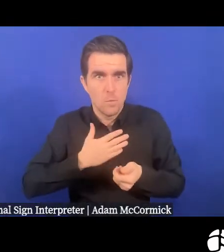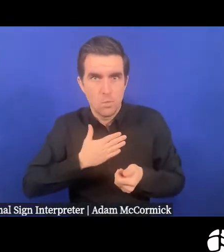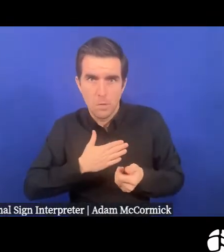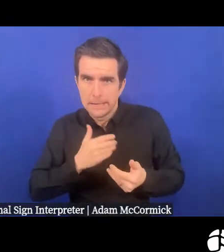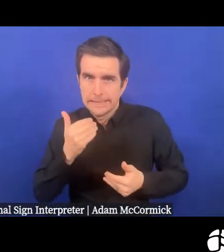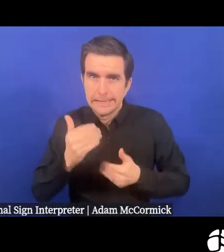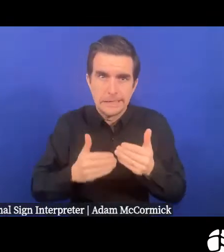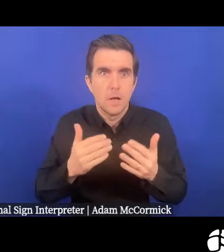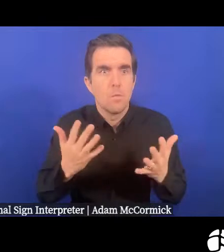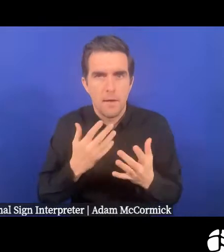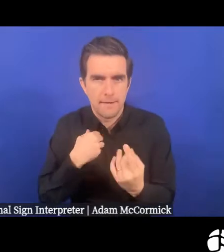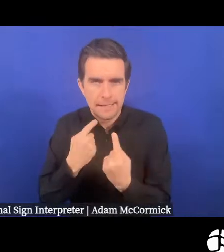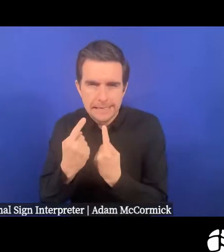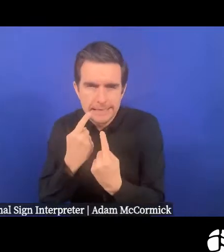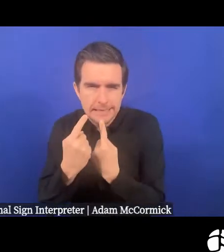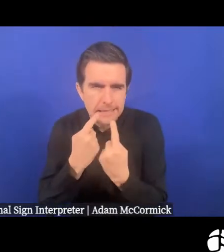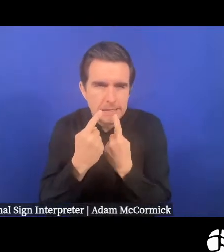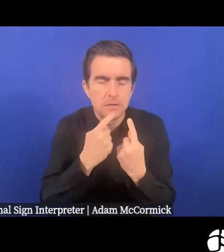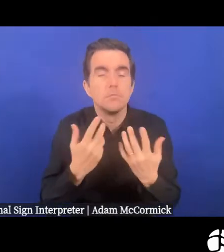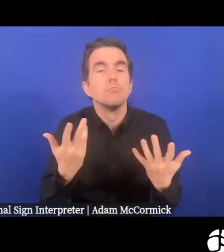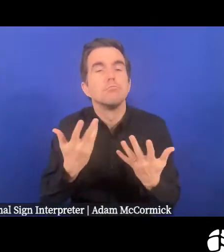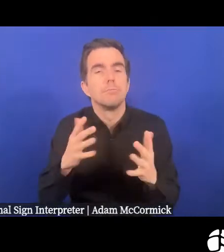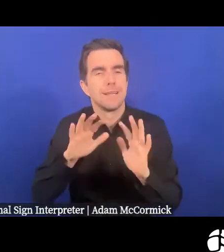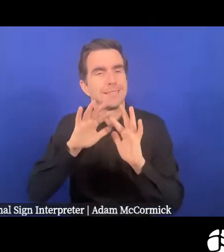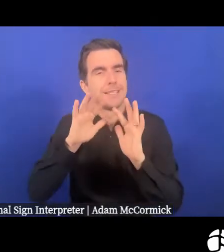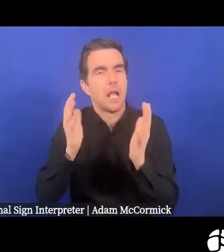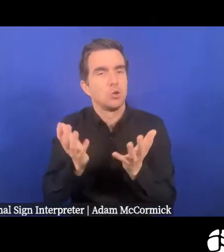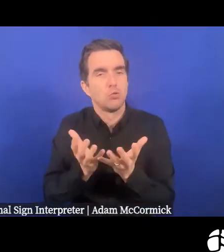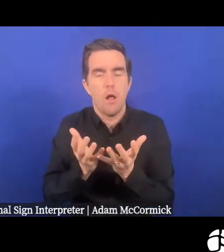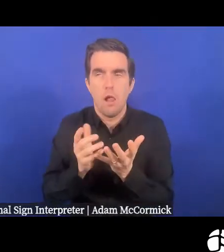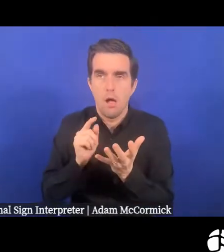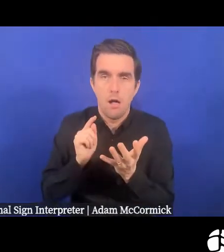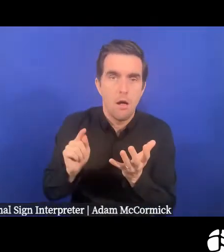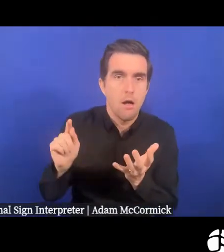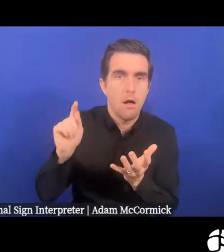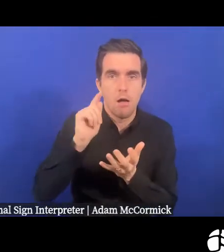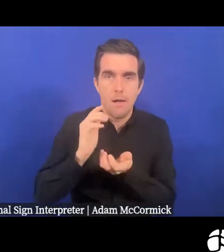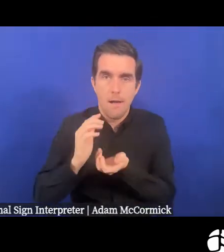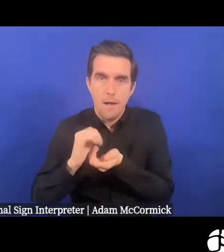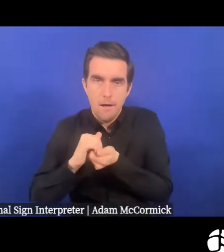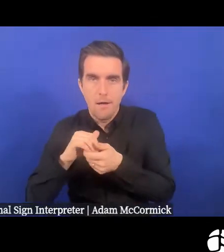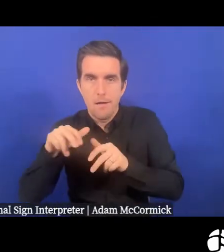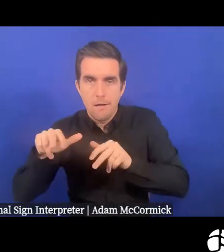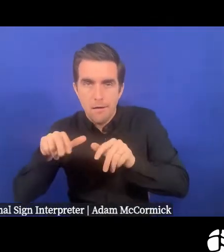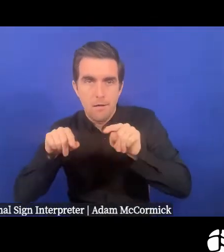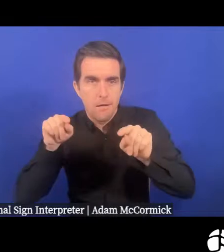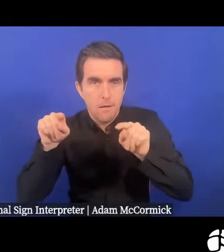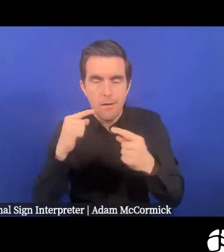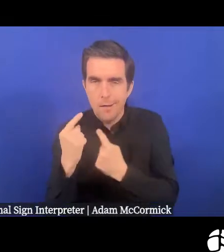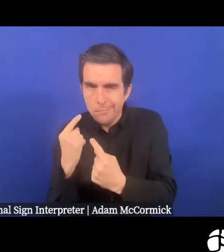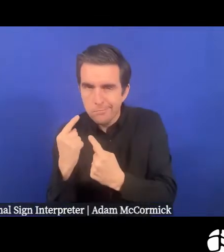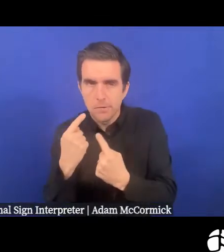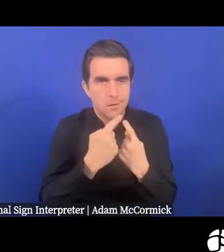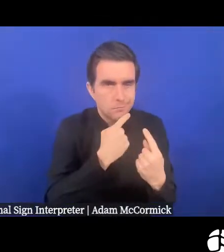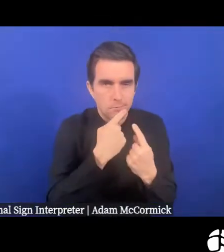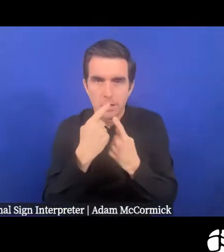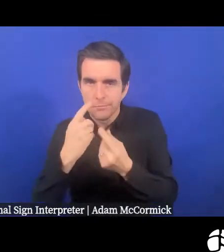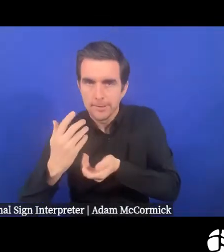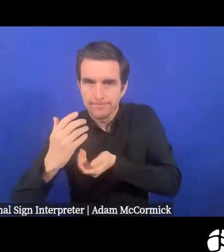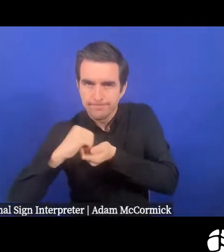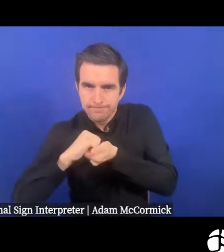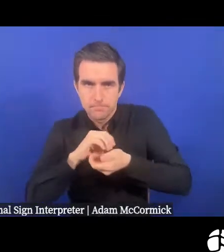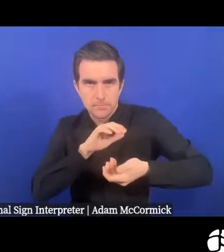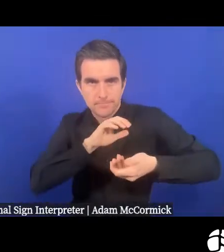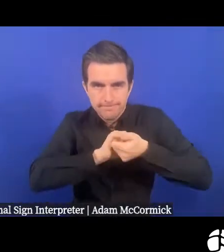alongside other women organizations. That's key, because they are in